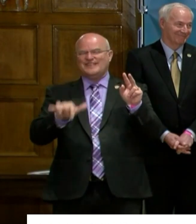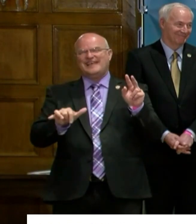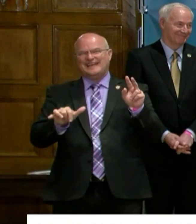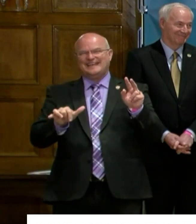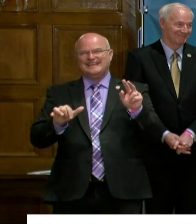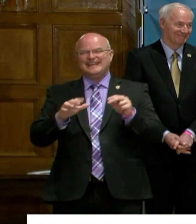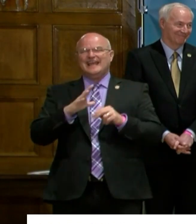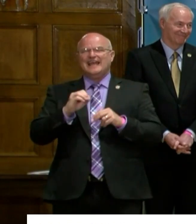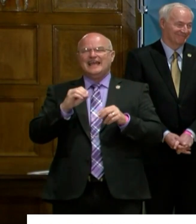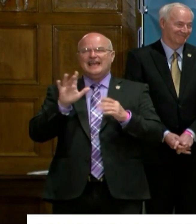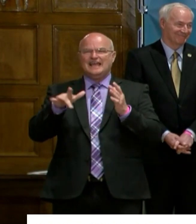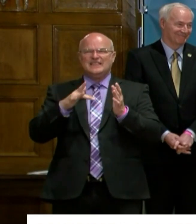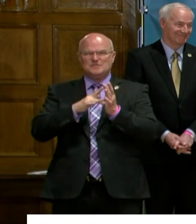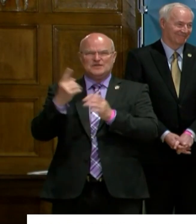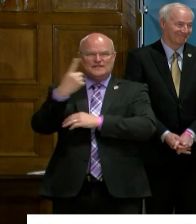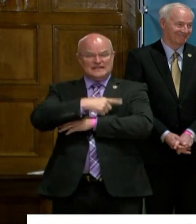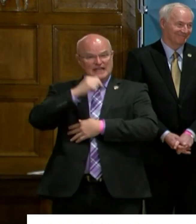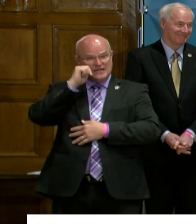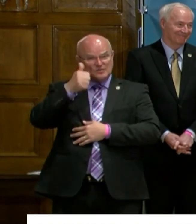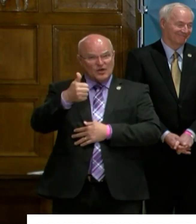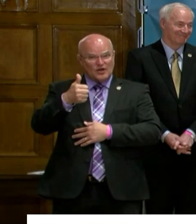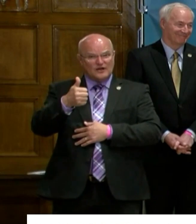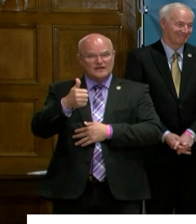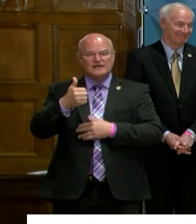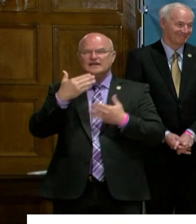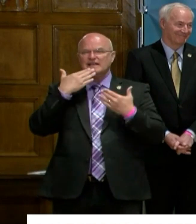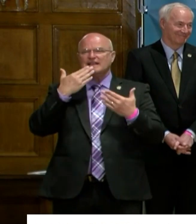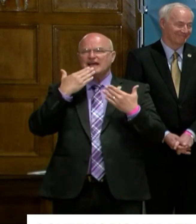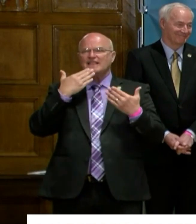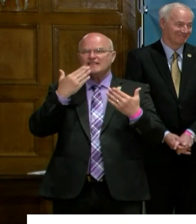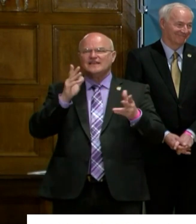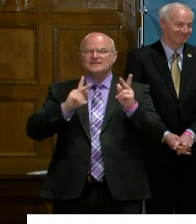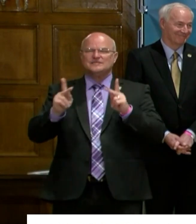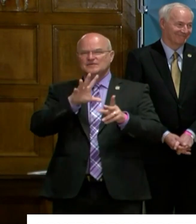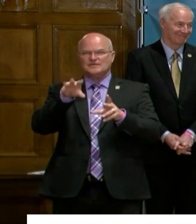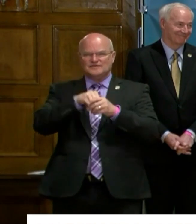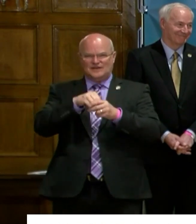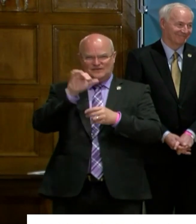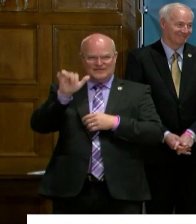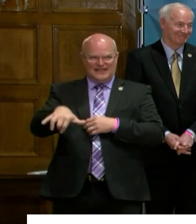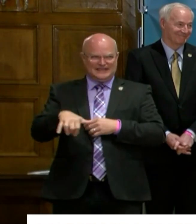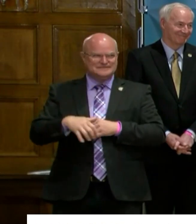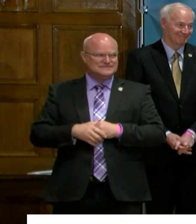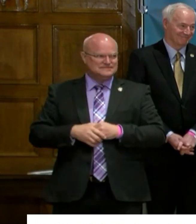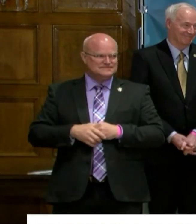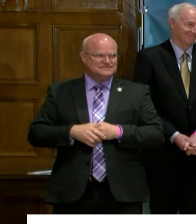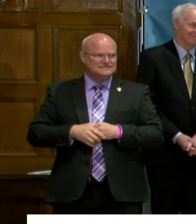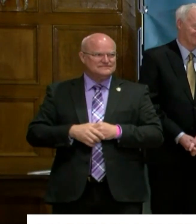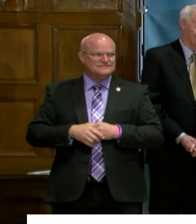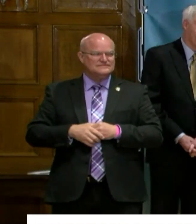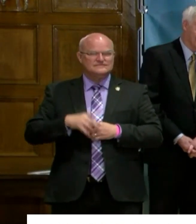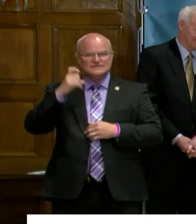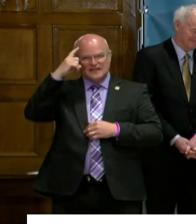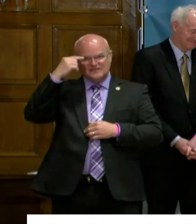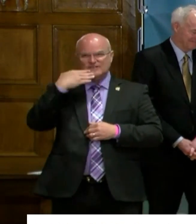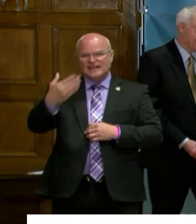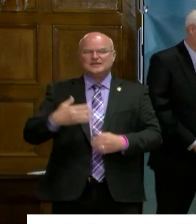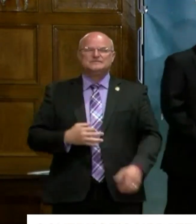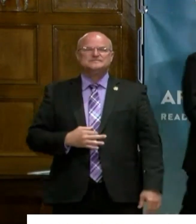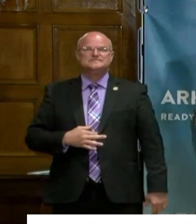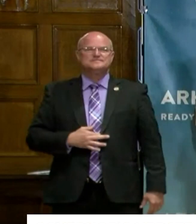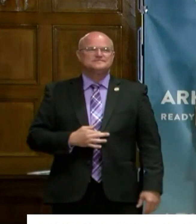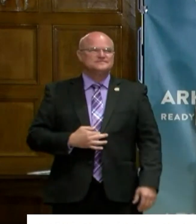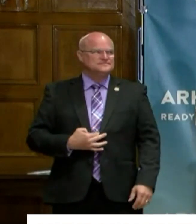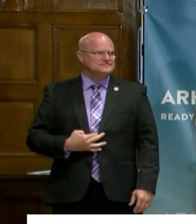that in the middle of the day tomorrow. And I want to thank Stuart Walton for being the lead pilot in that effort. Governor Hutchinson, thank you.